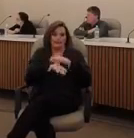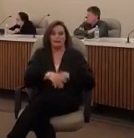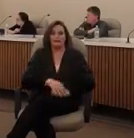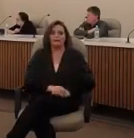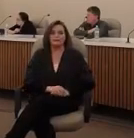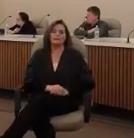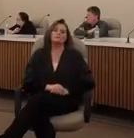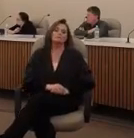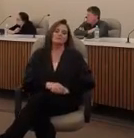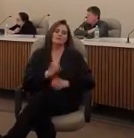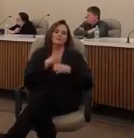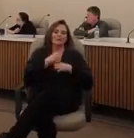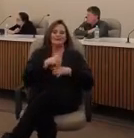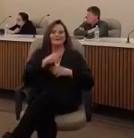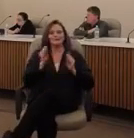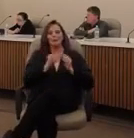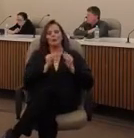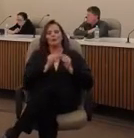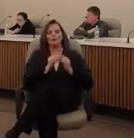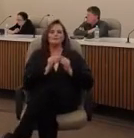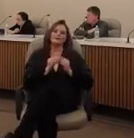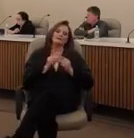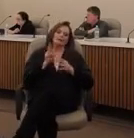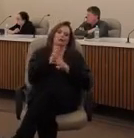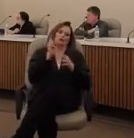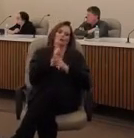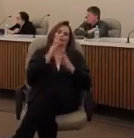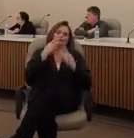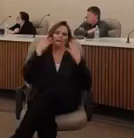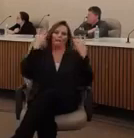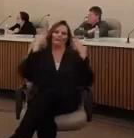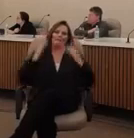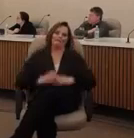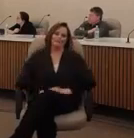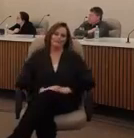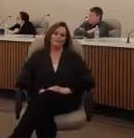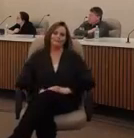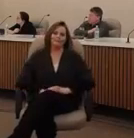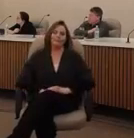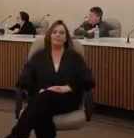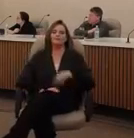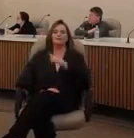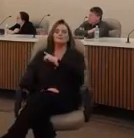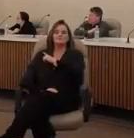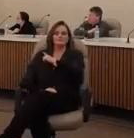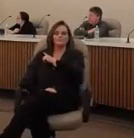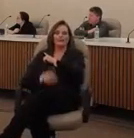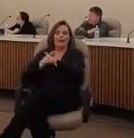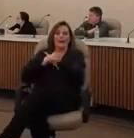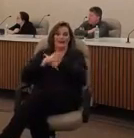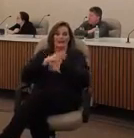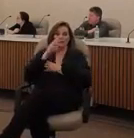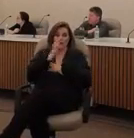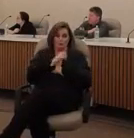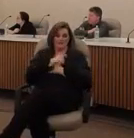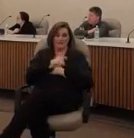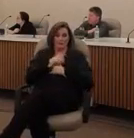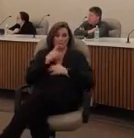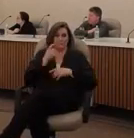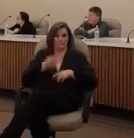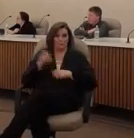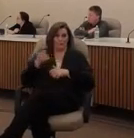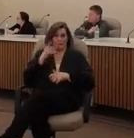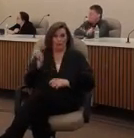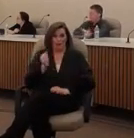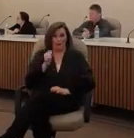building, again, making it more pedestrian friendly and user friendly. And I assume he's going to remove all of the cars currently